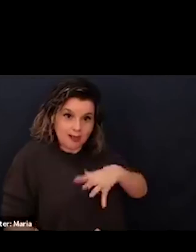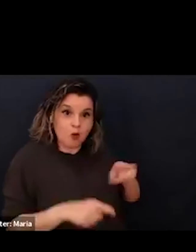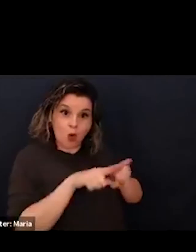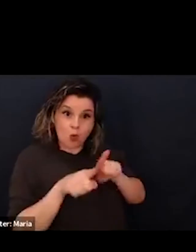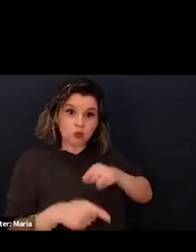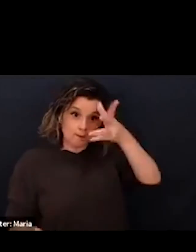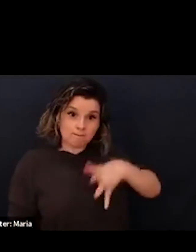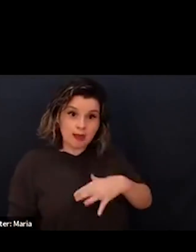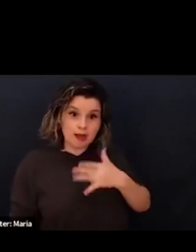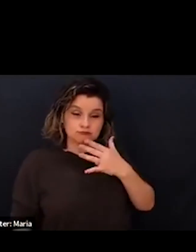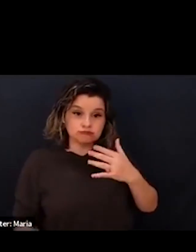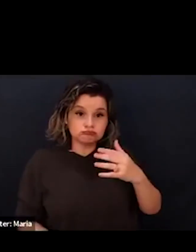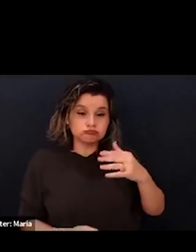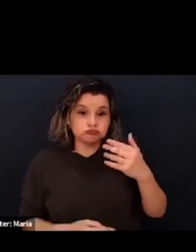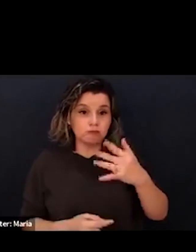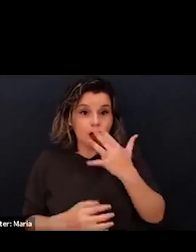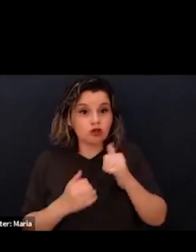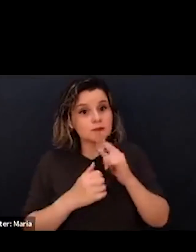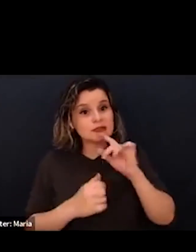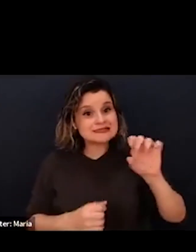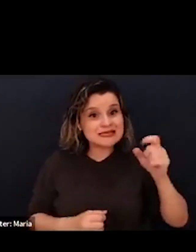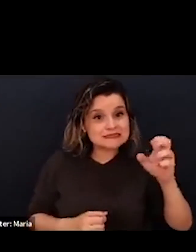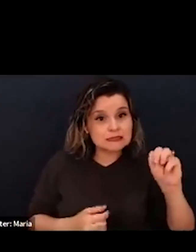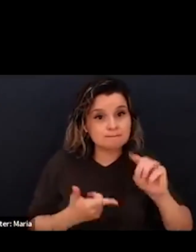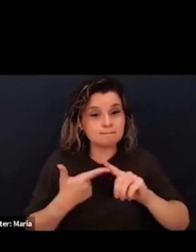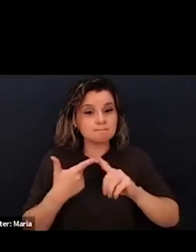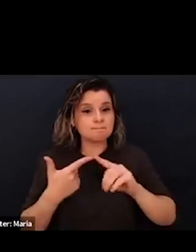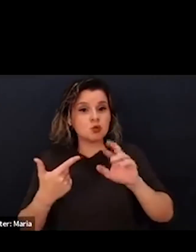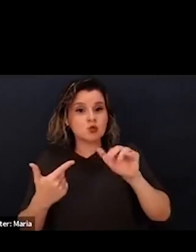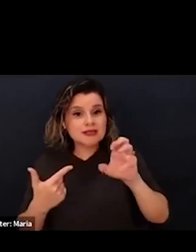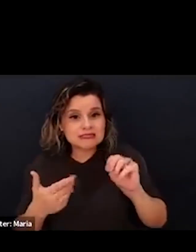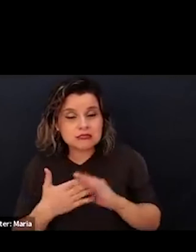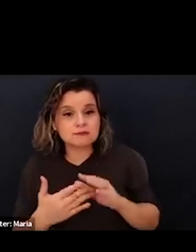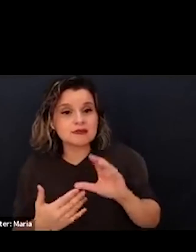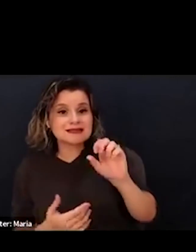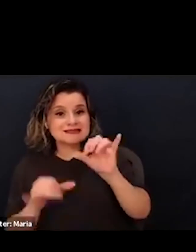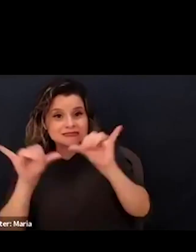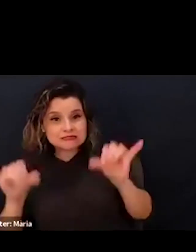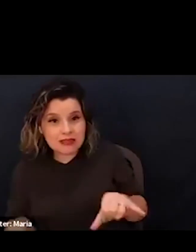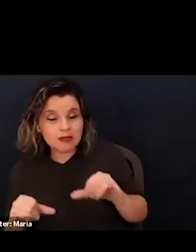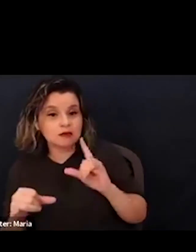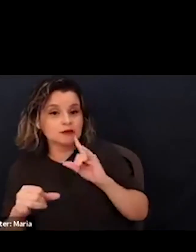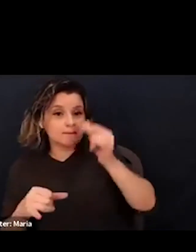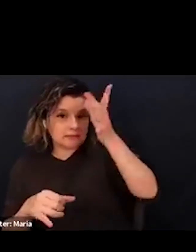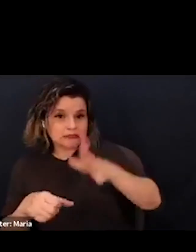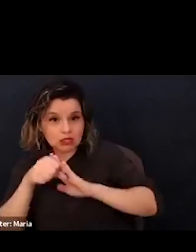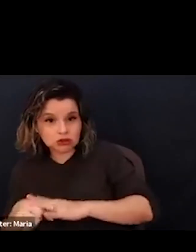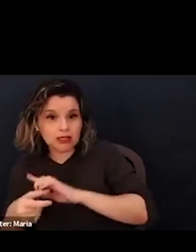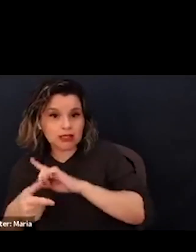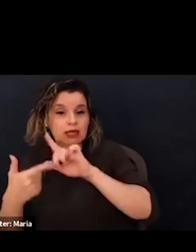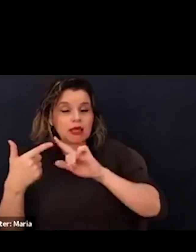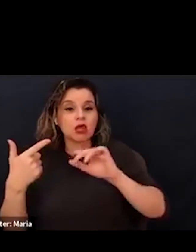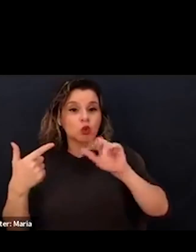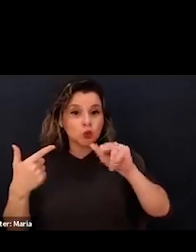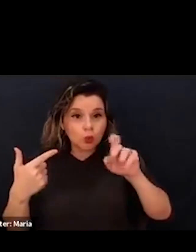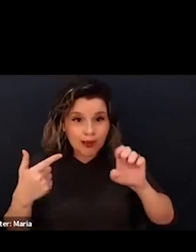clearly, talking about not just racism, but sexism and systemic sexism and systemic misogyny and systemic rape